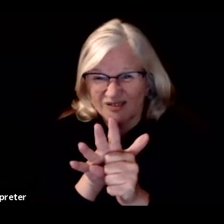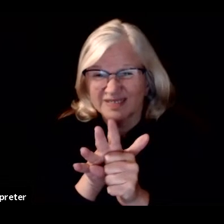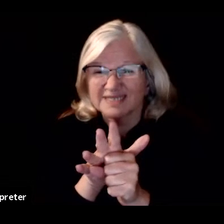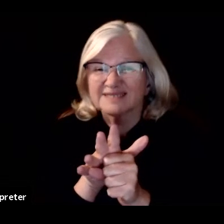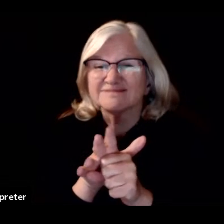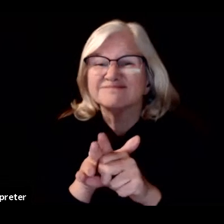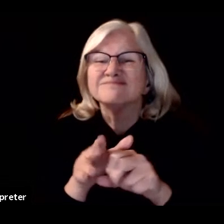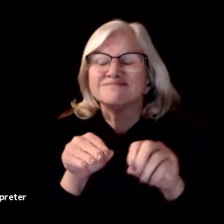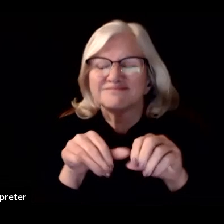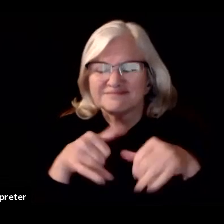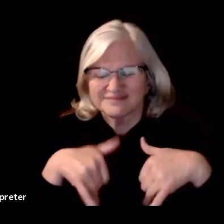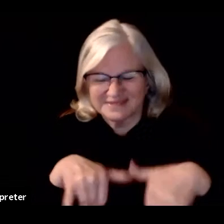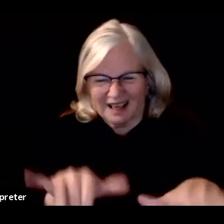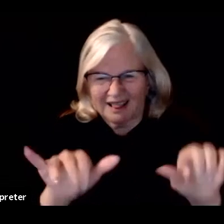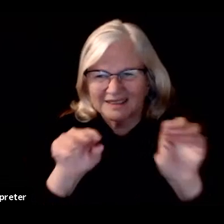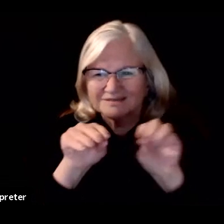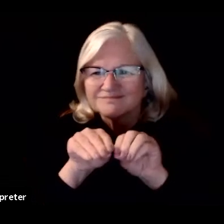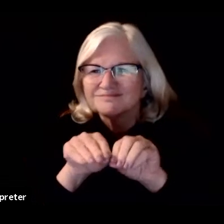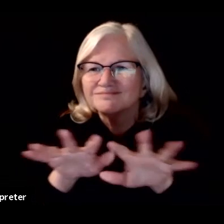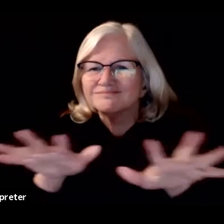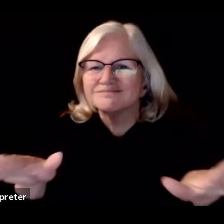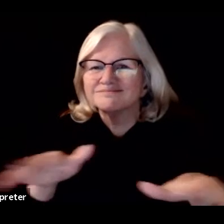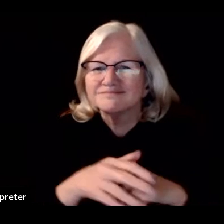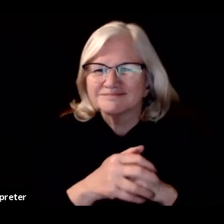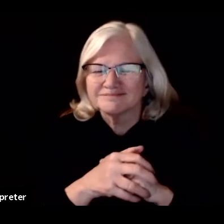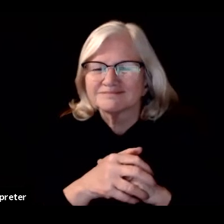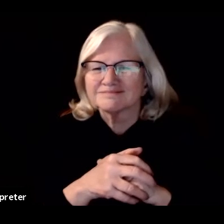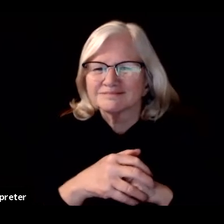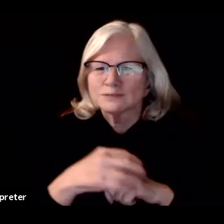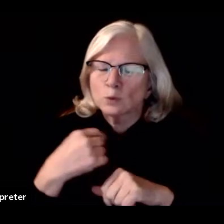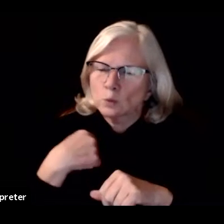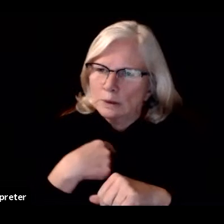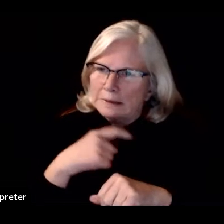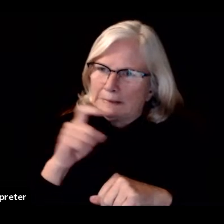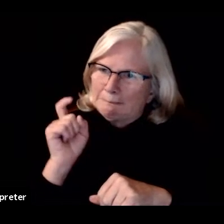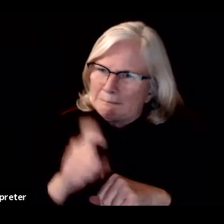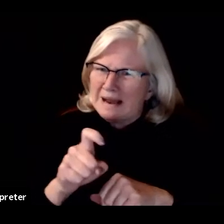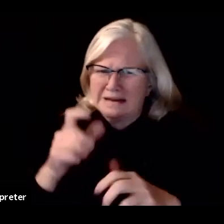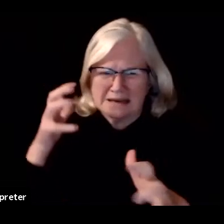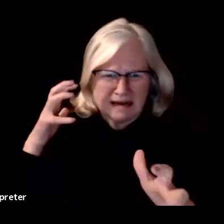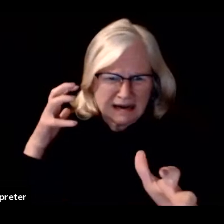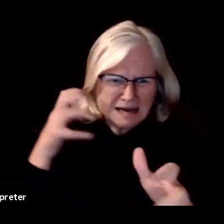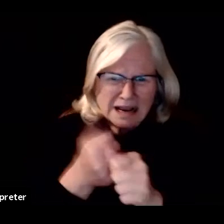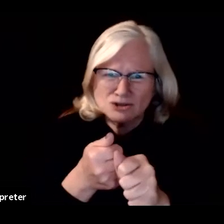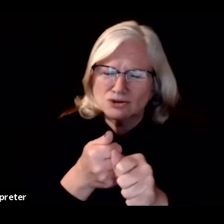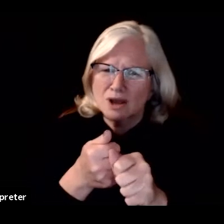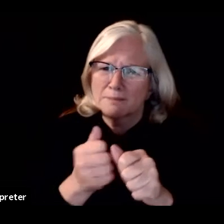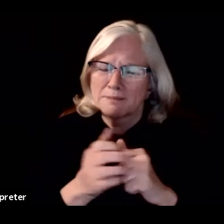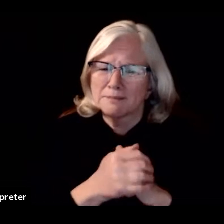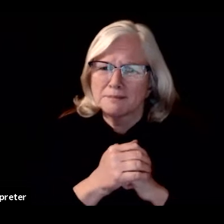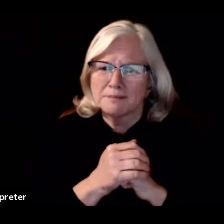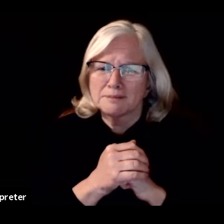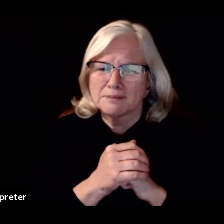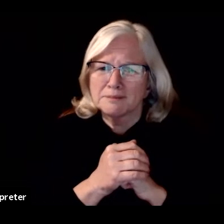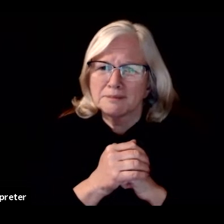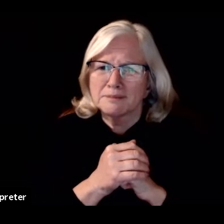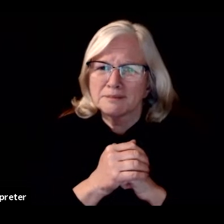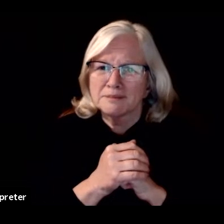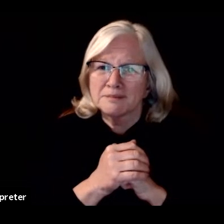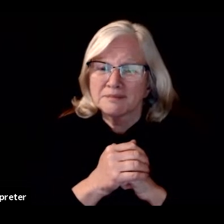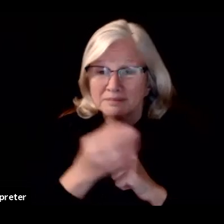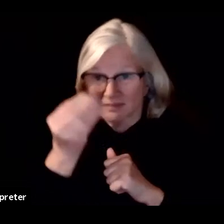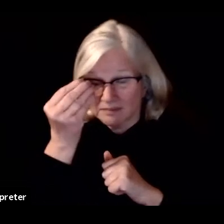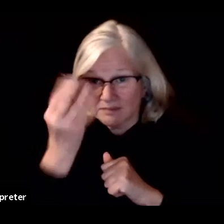and catch up with the spread of the virus itself. I just want to highlight that this isn't just a case of